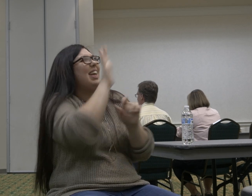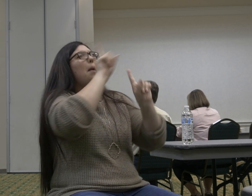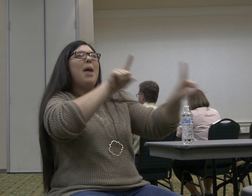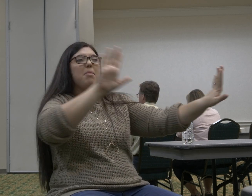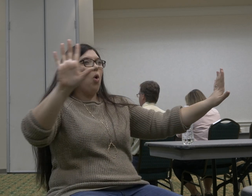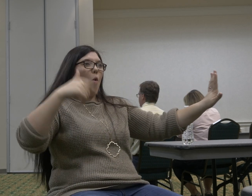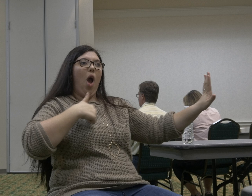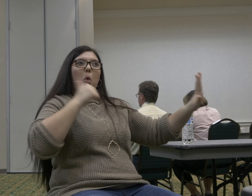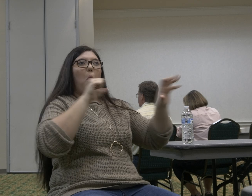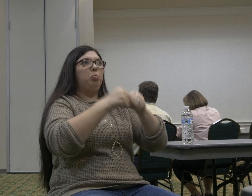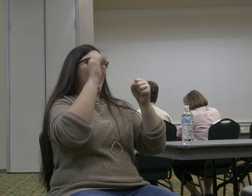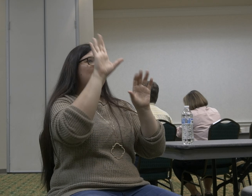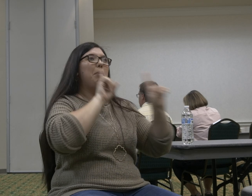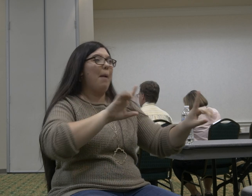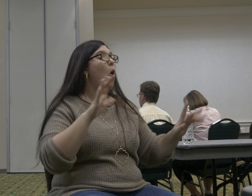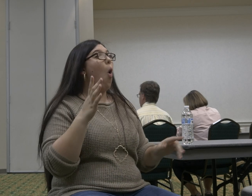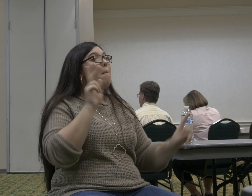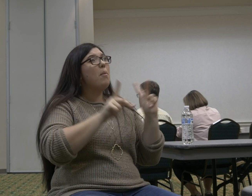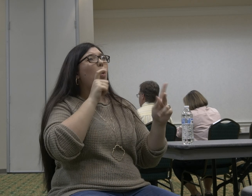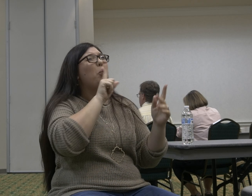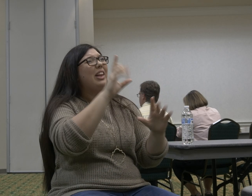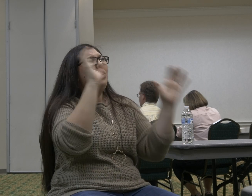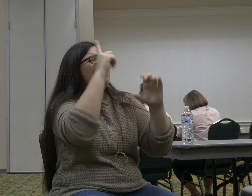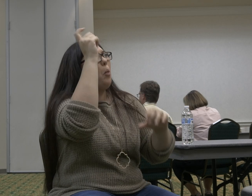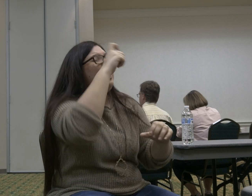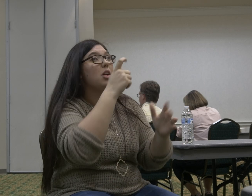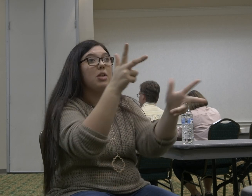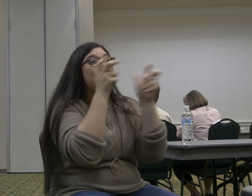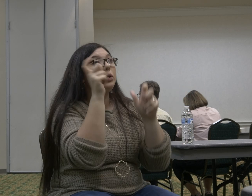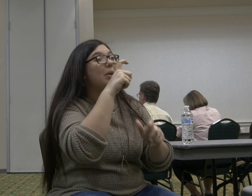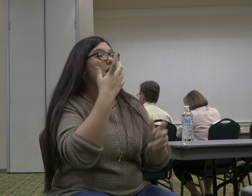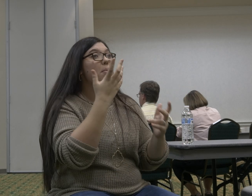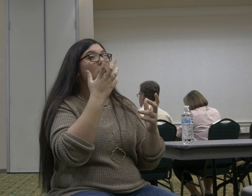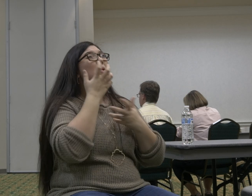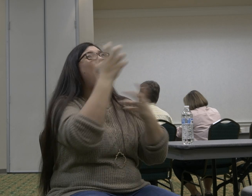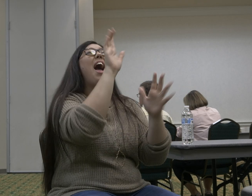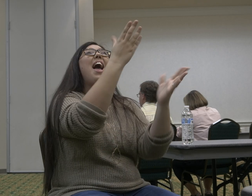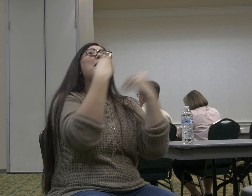them, and make their ear attentive to wisdom, search for wisdom, cry out for understanding. Who's doing